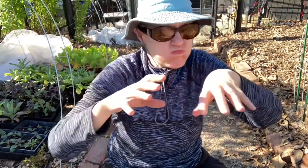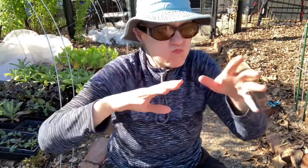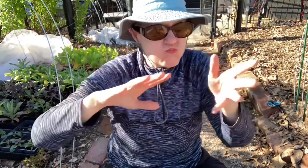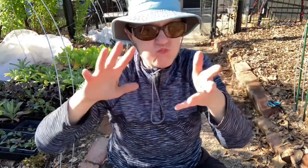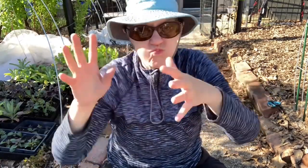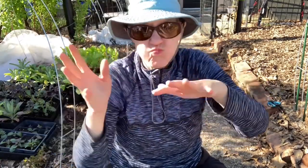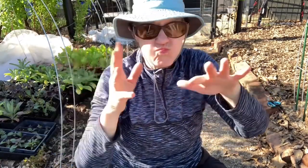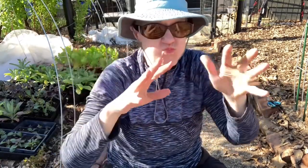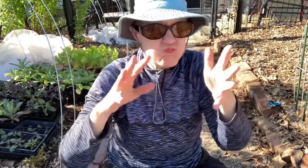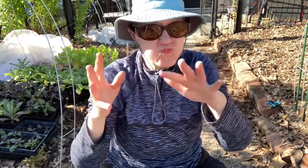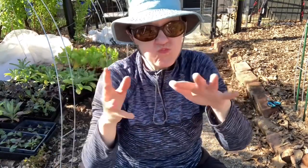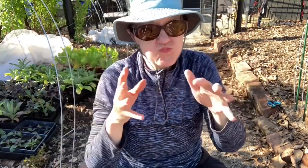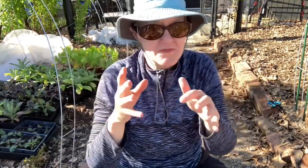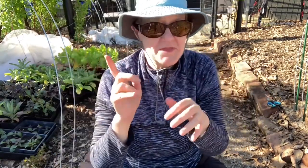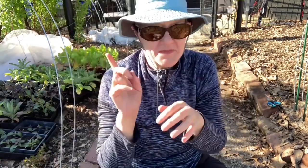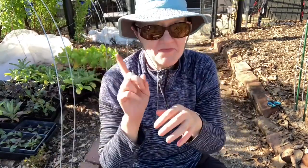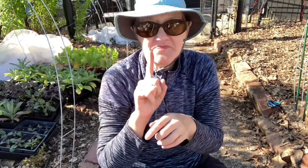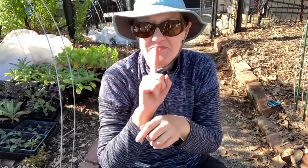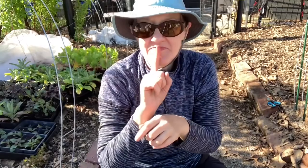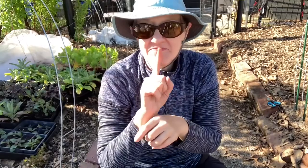torrential rains and winds.